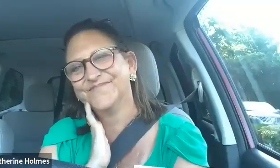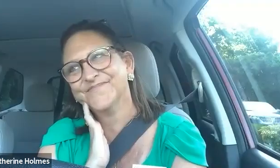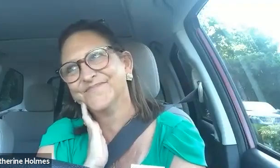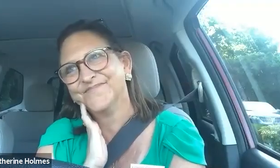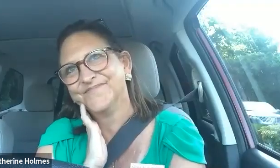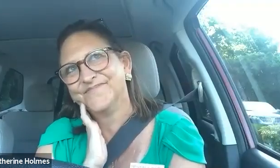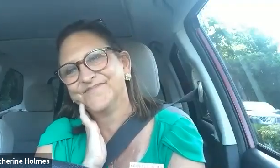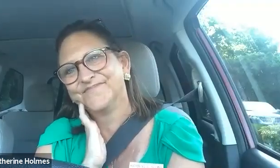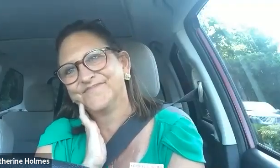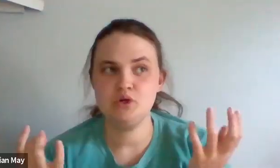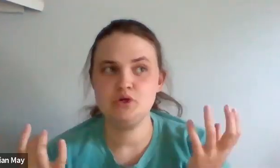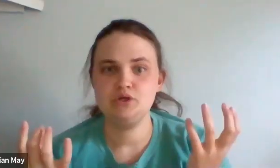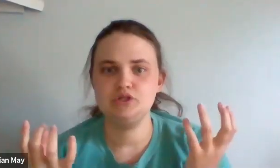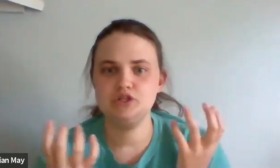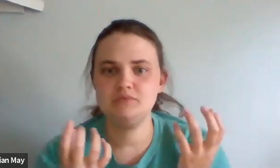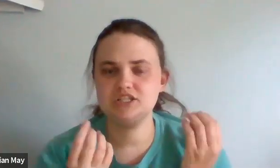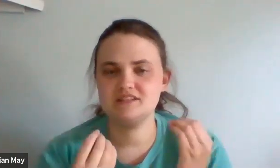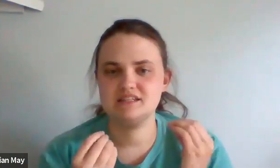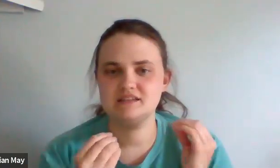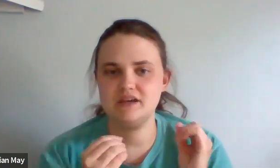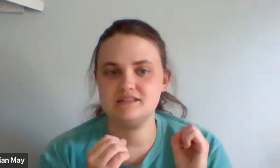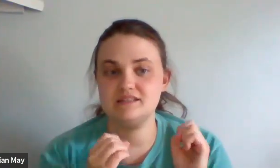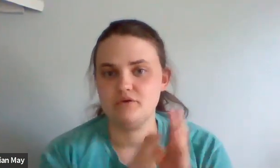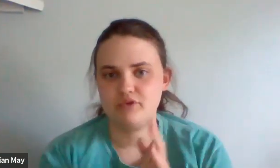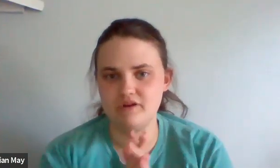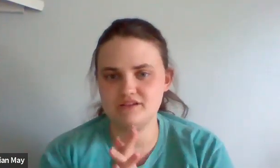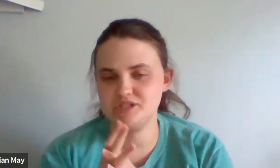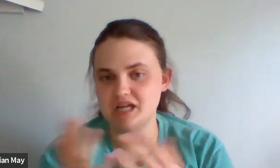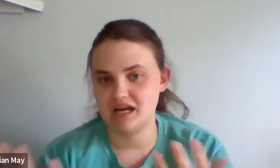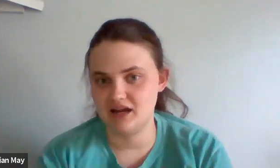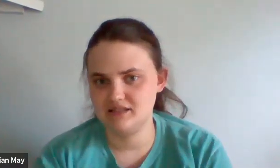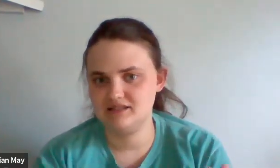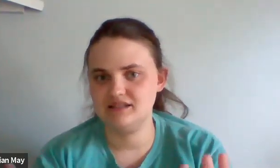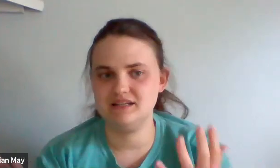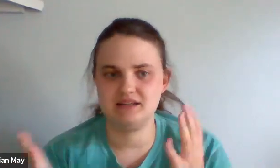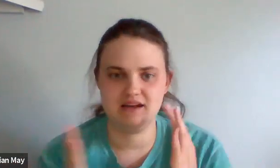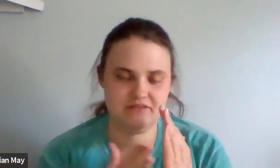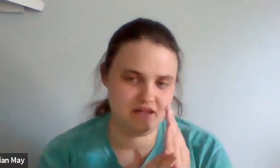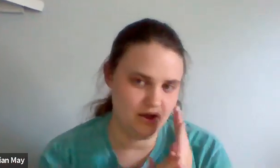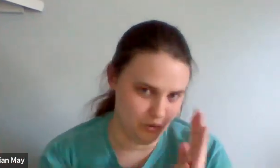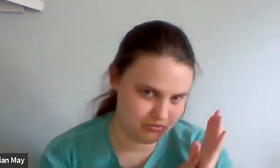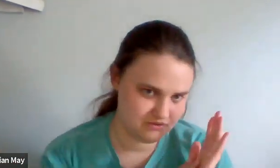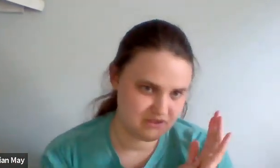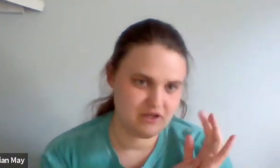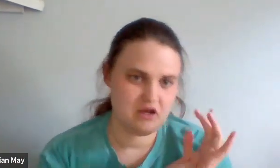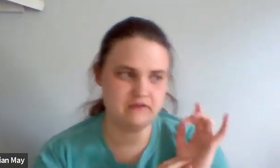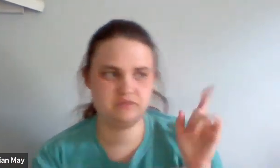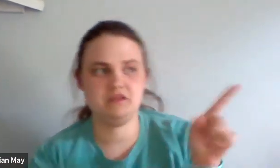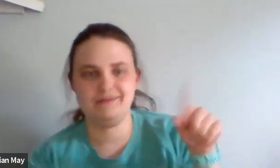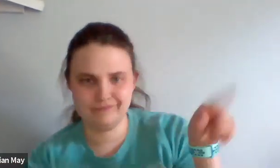We don't always have to do too much in the sense of ASL with pronouns, which is kind of nice. It does kind of give that help of just being like,